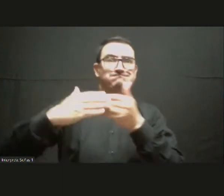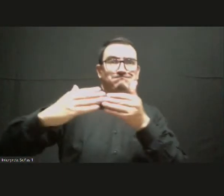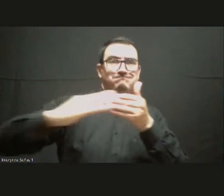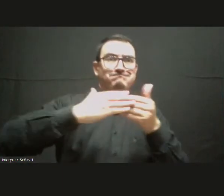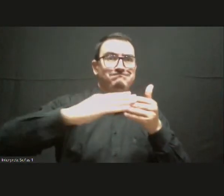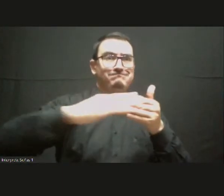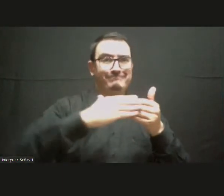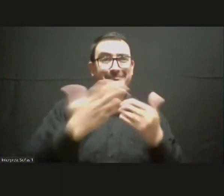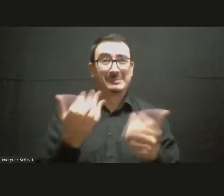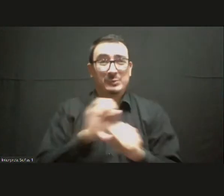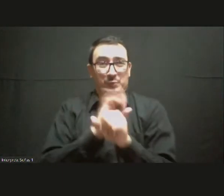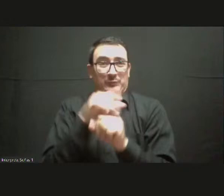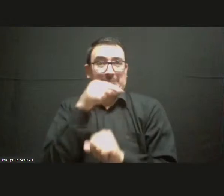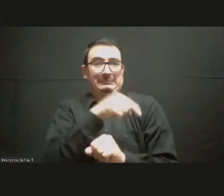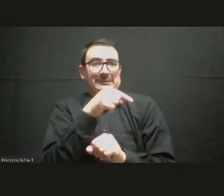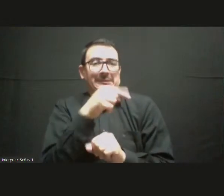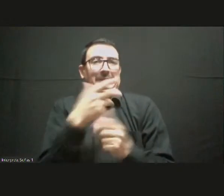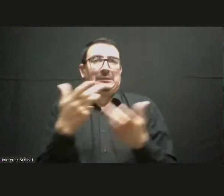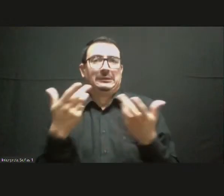dropped to